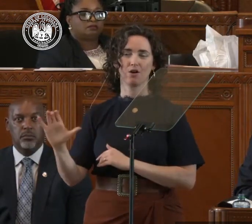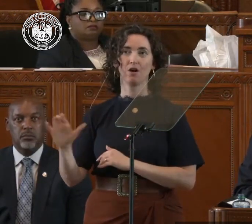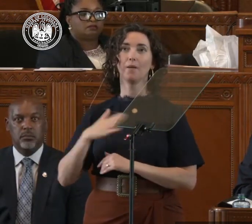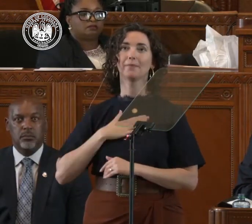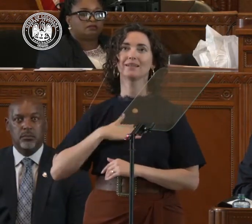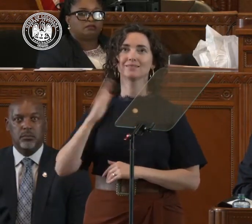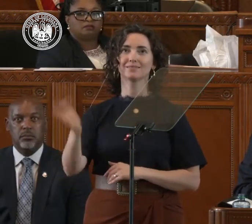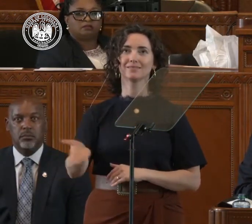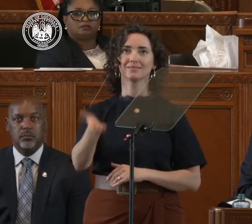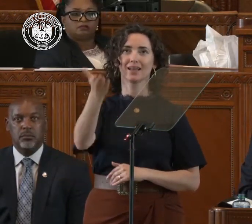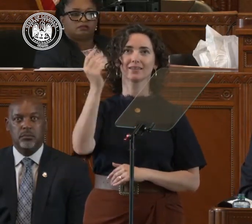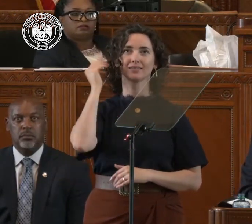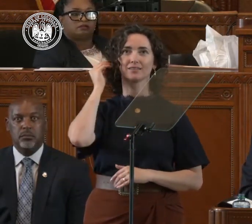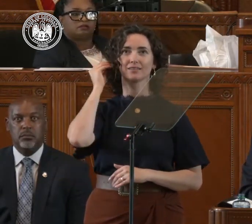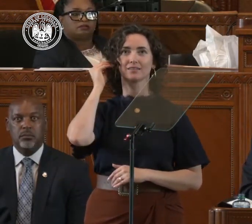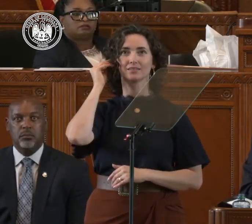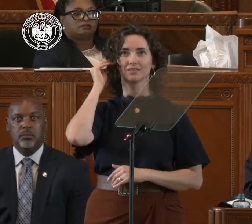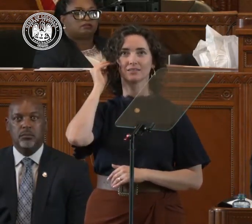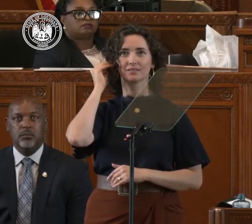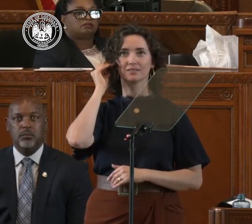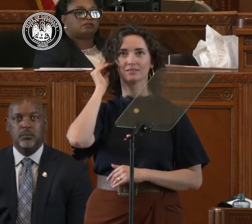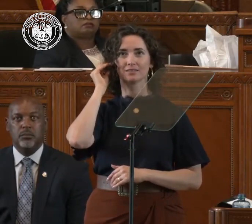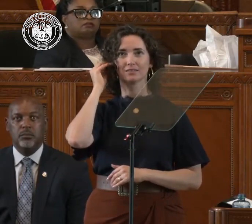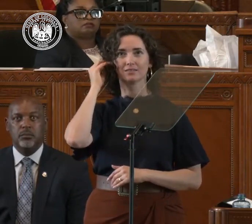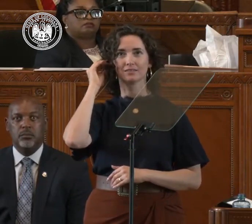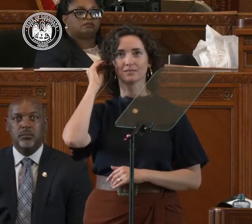be recognized.